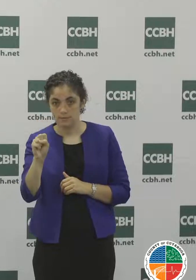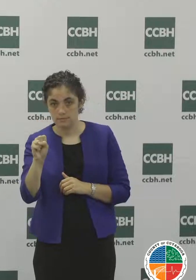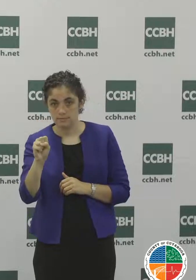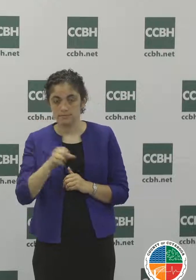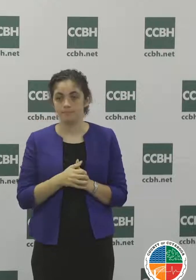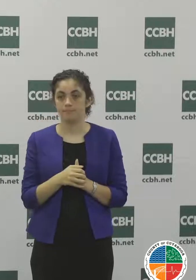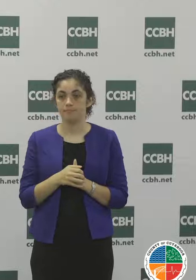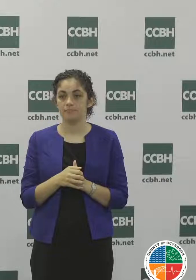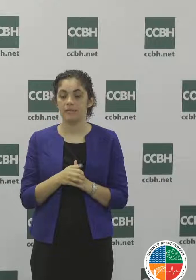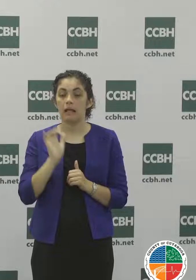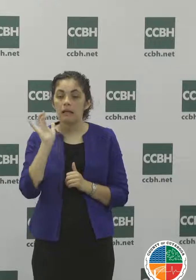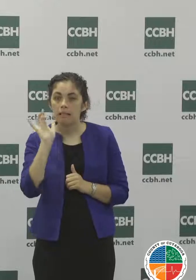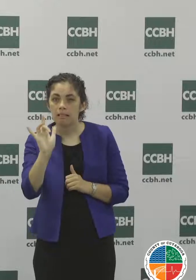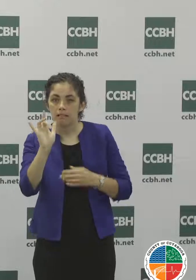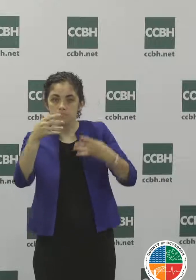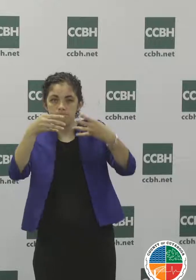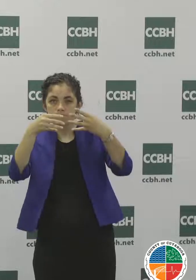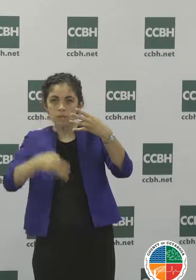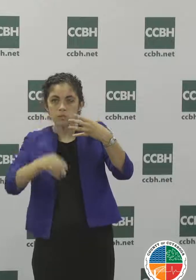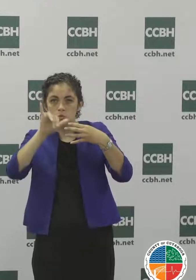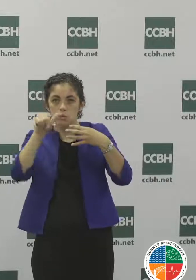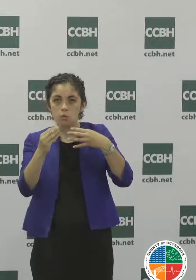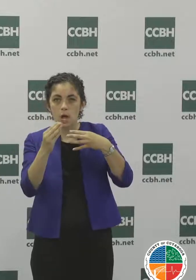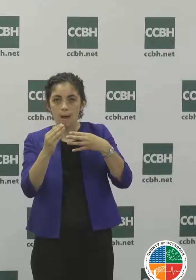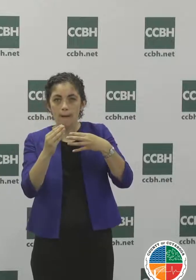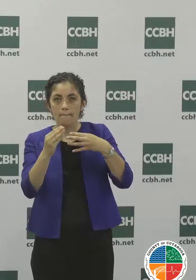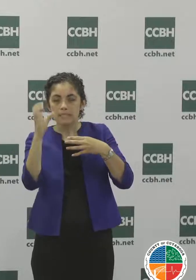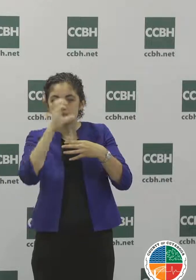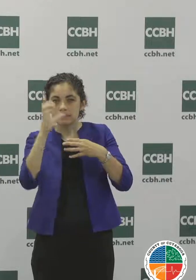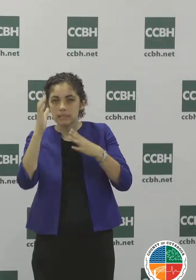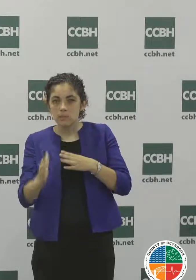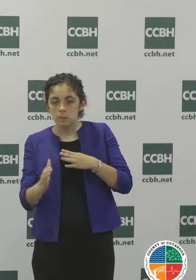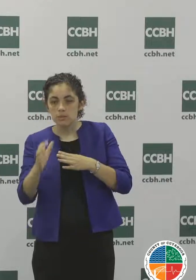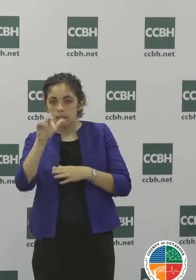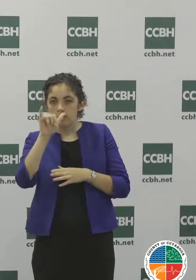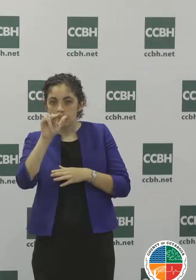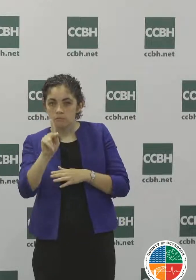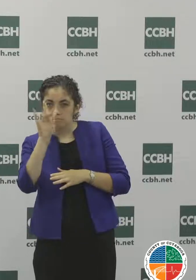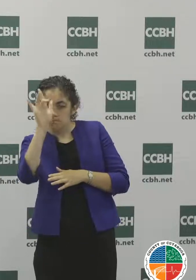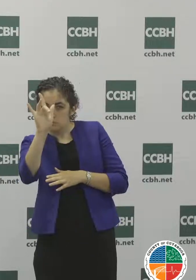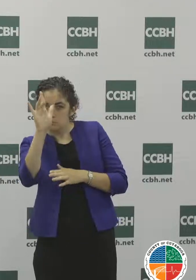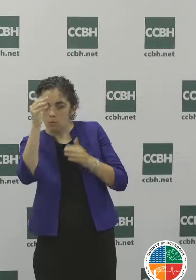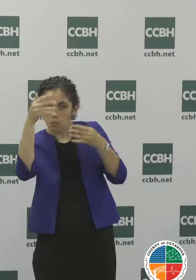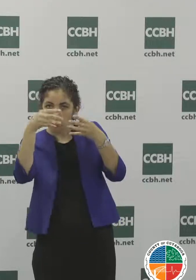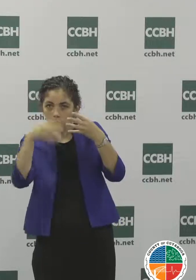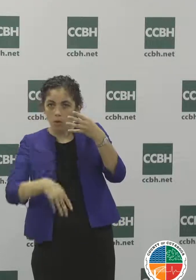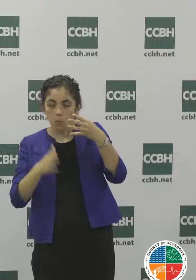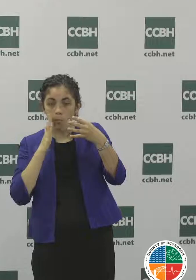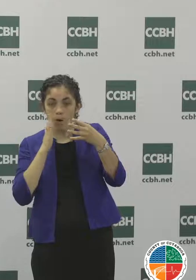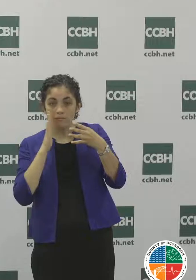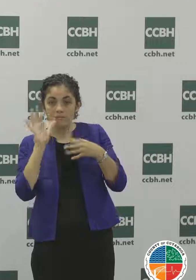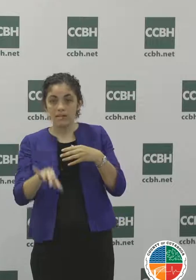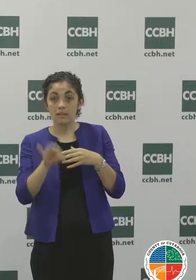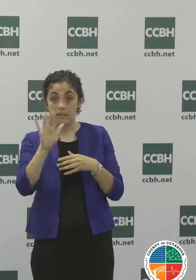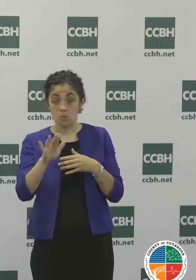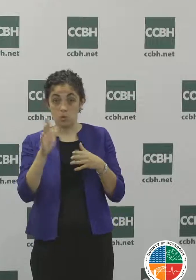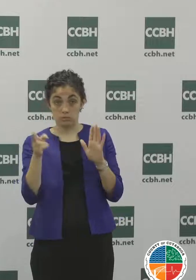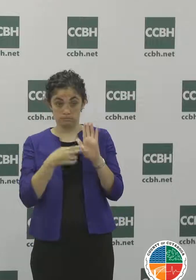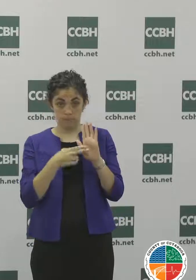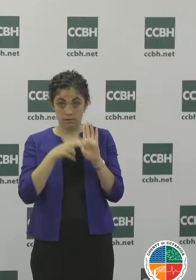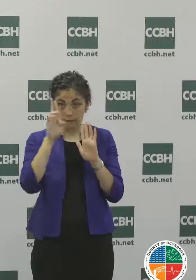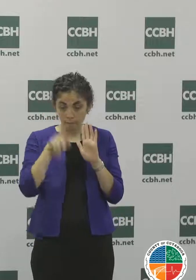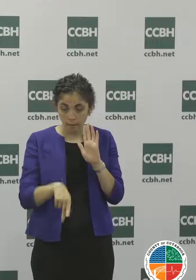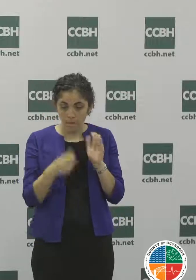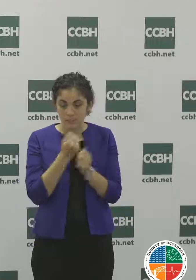omjcc.us. Click on the Job Seekers Register Now link to register. Here's how it works. Once you've signed